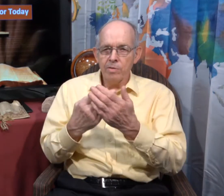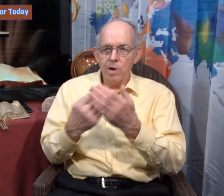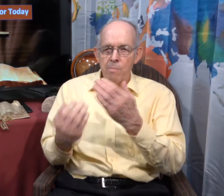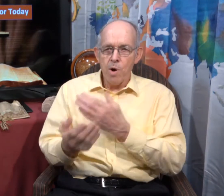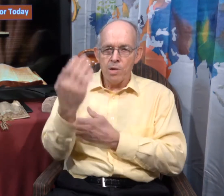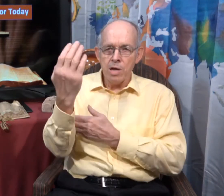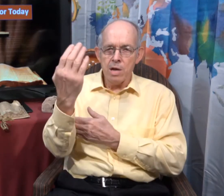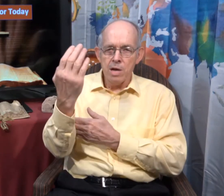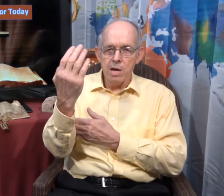Somebody,